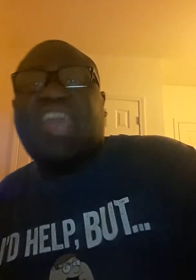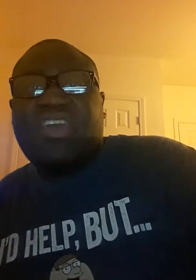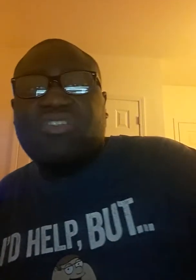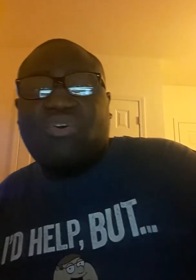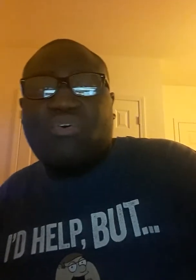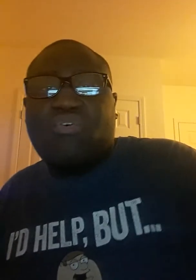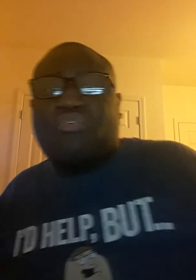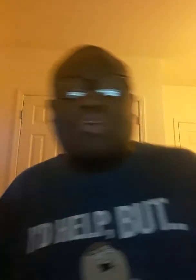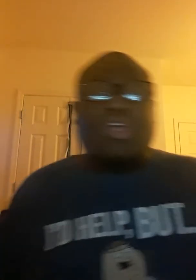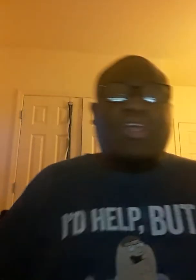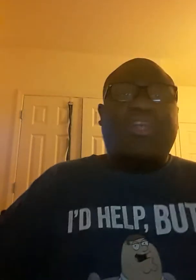channel.